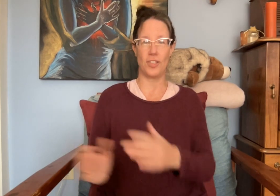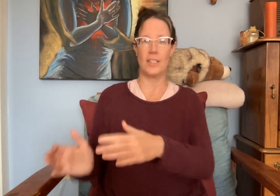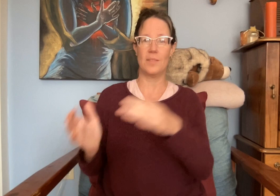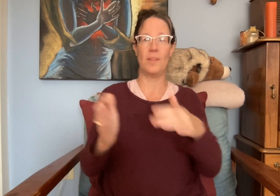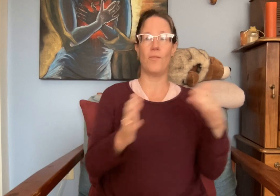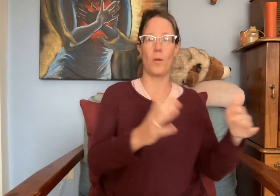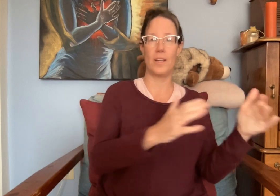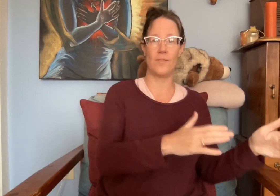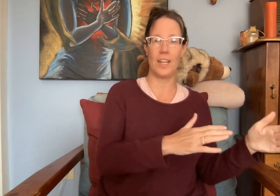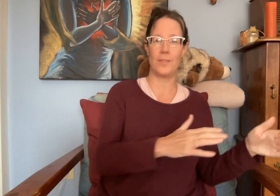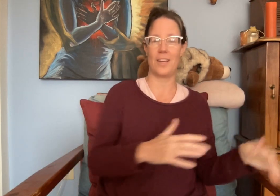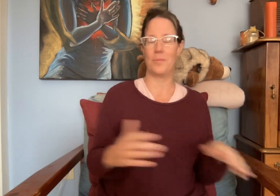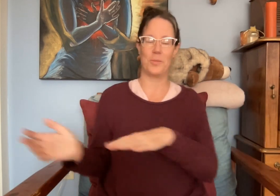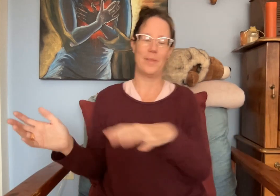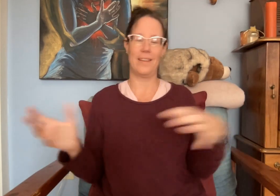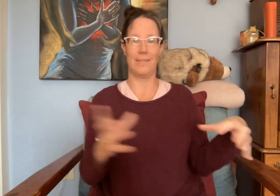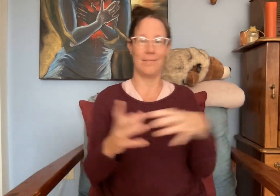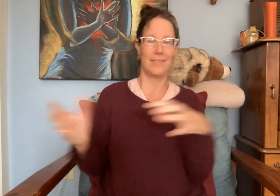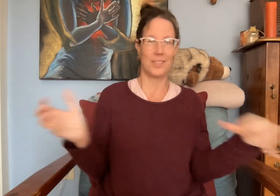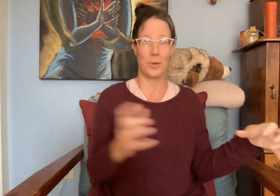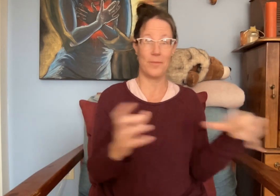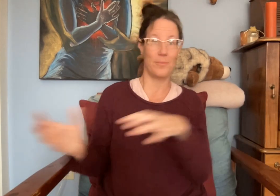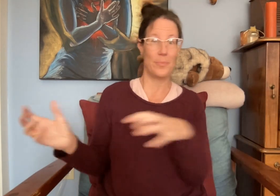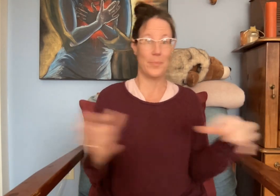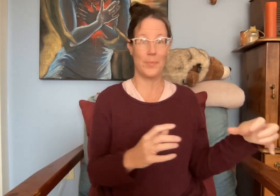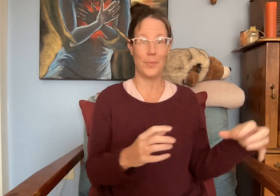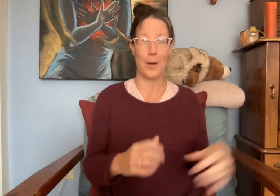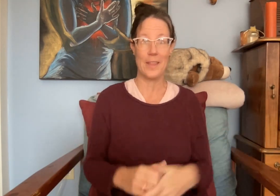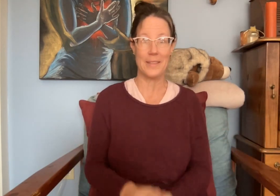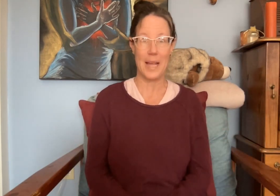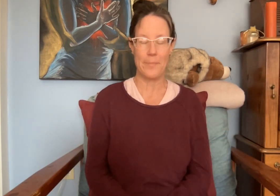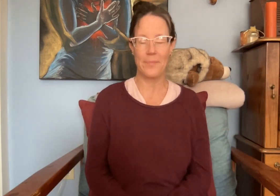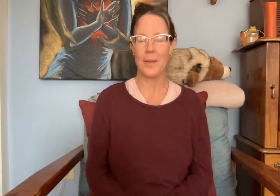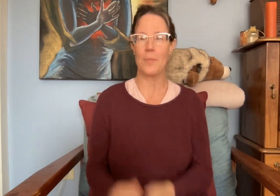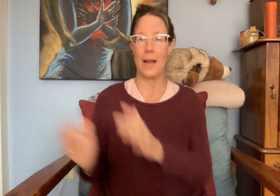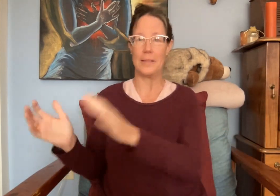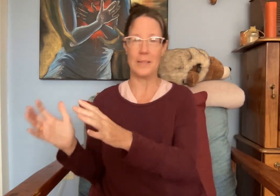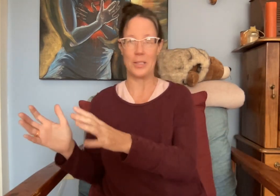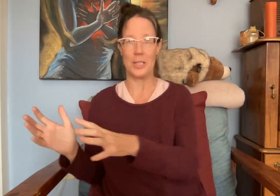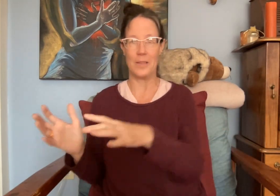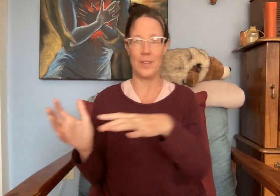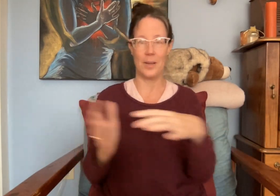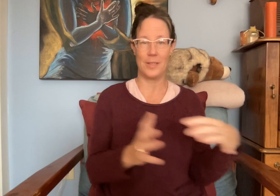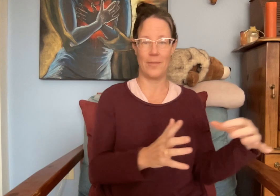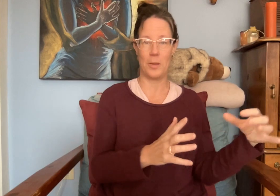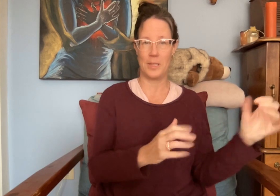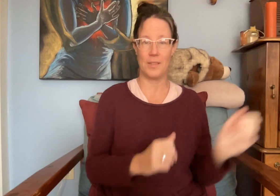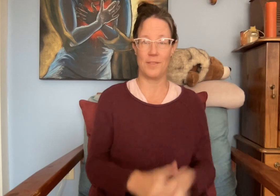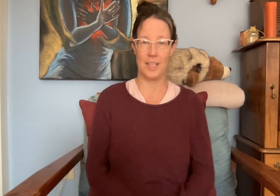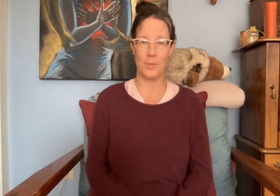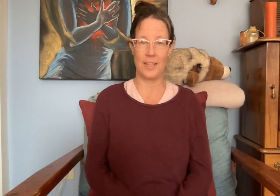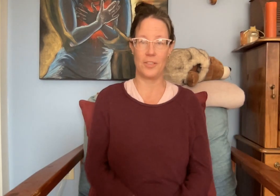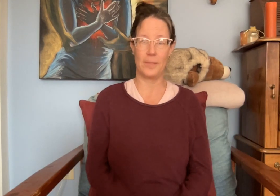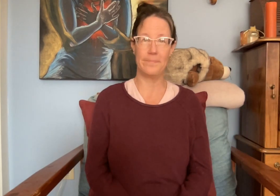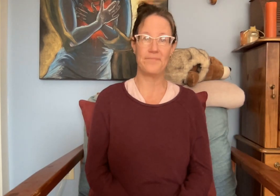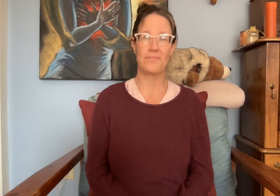sessions before each video session, which will be sort of one and the same. Practice session, video set flows into video session.